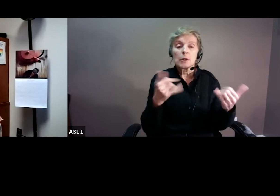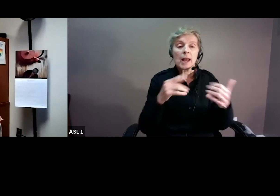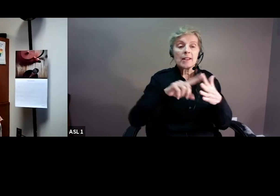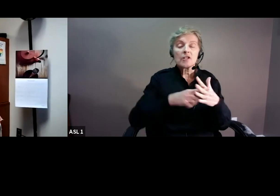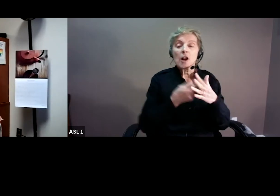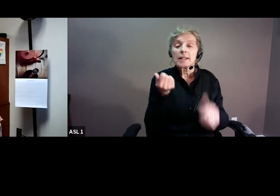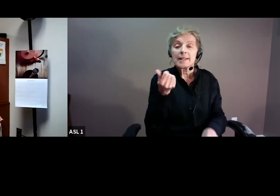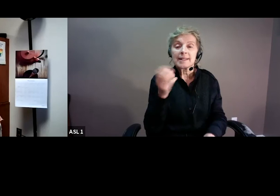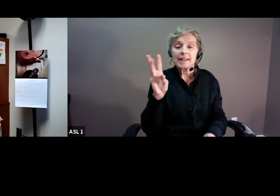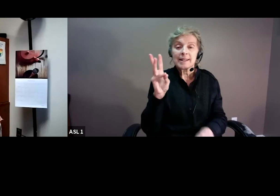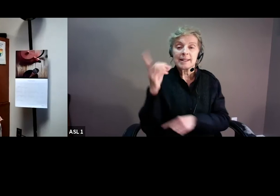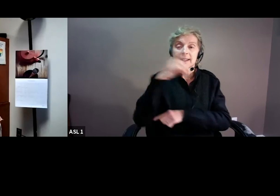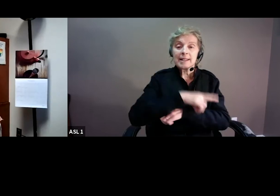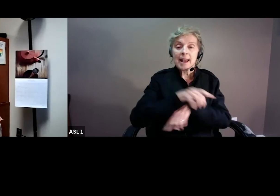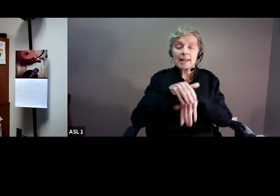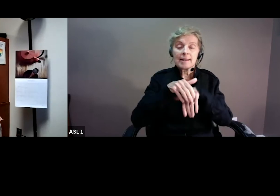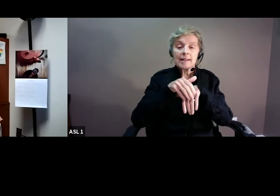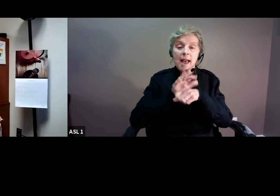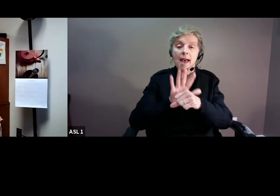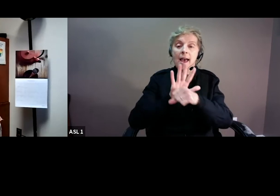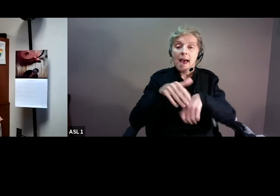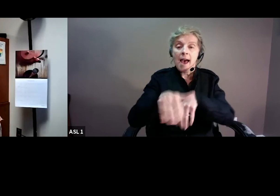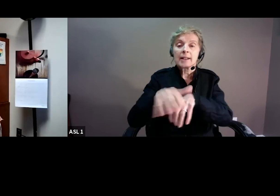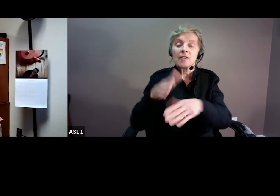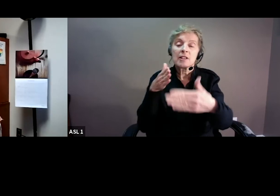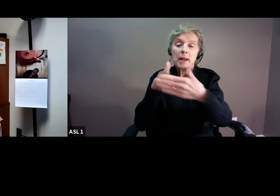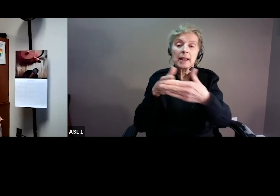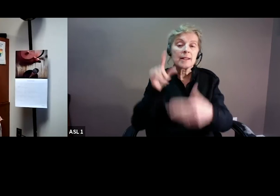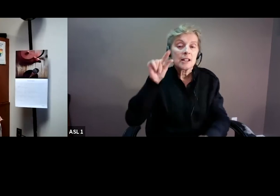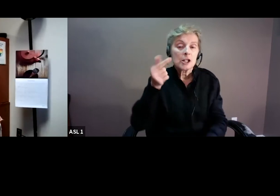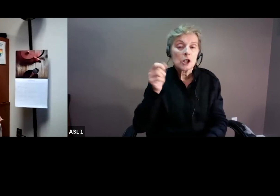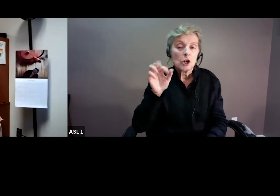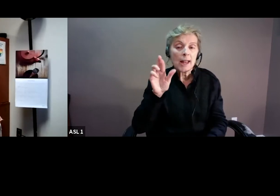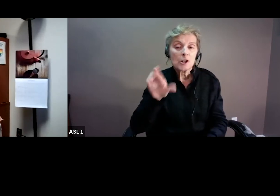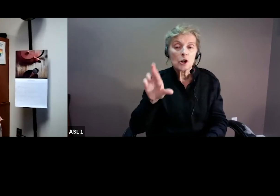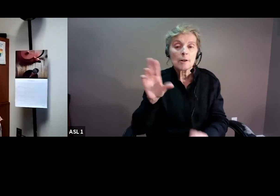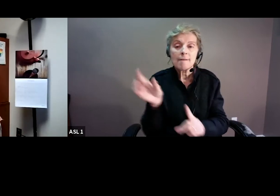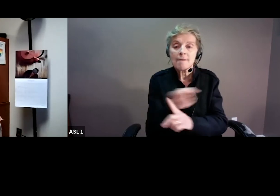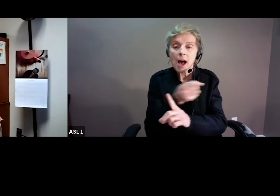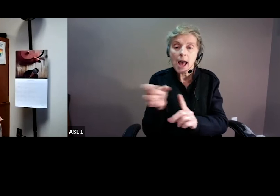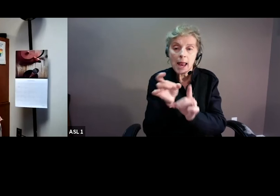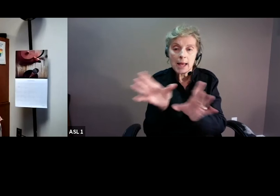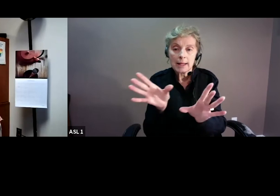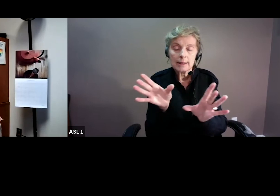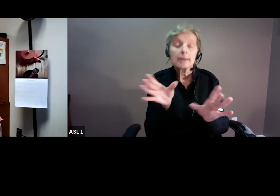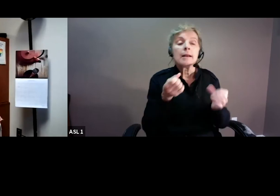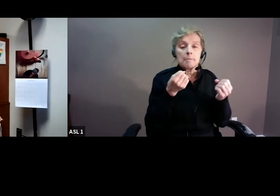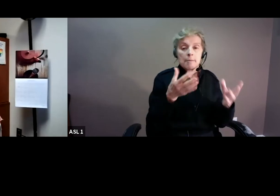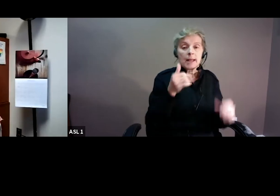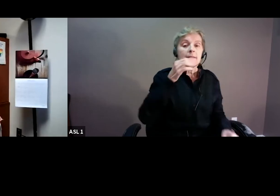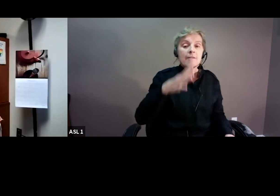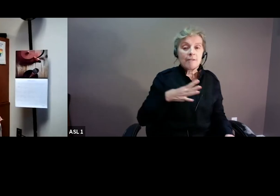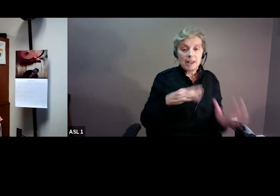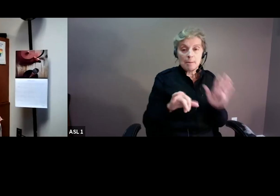of activism against gender-based violence. And as the data shows, many people, primarily female identified persons,